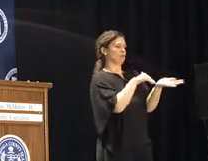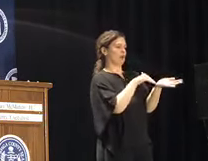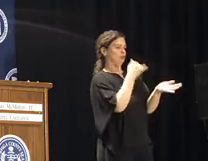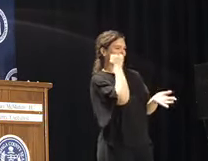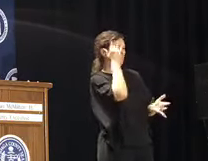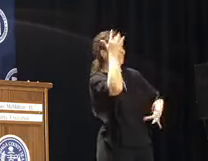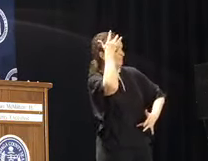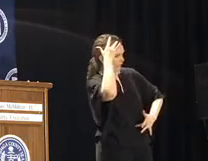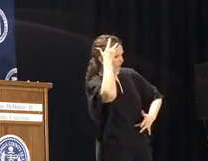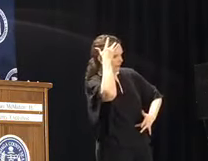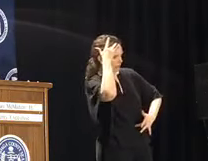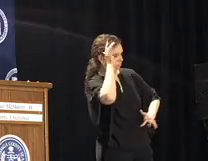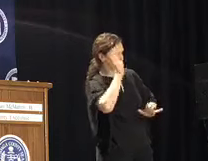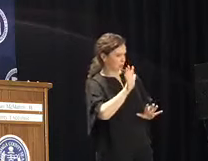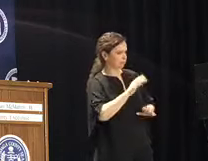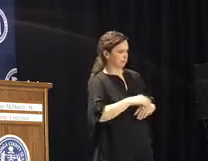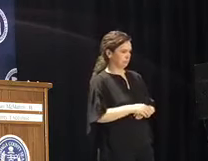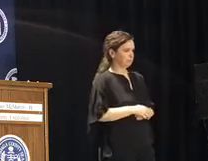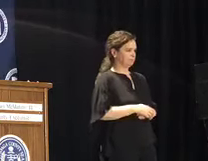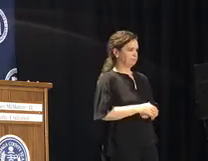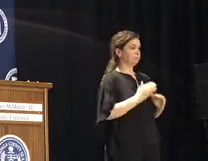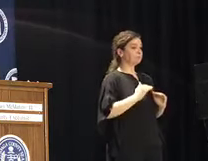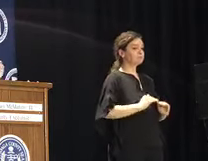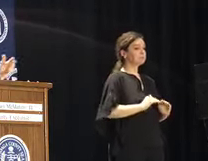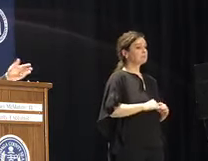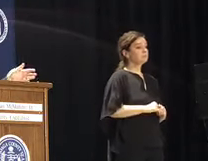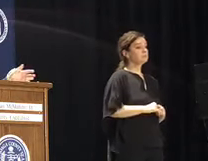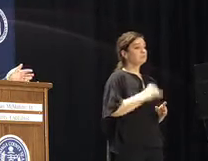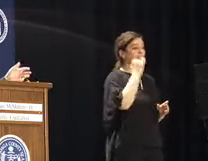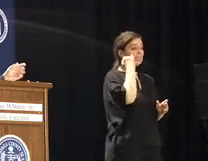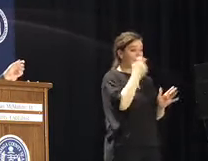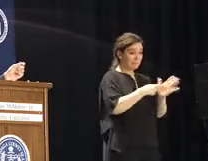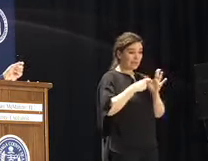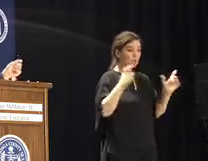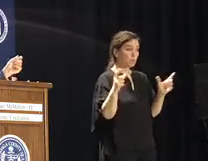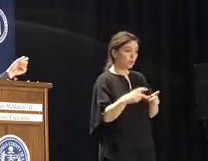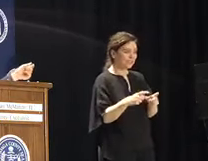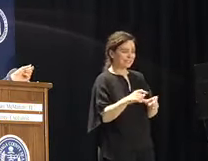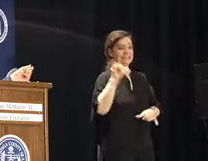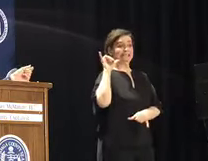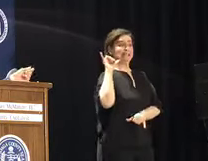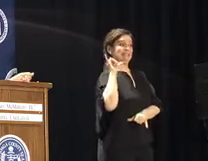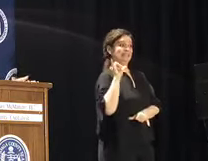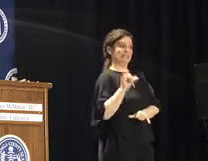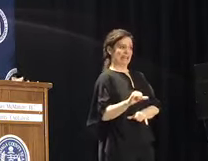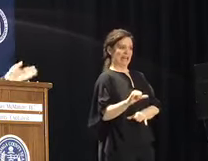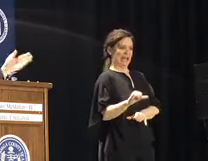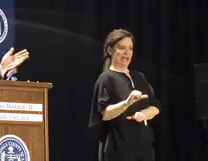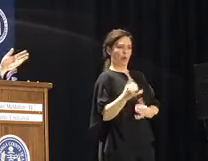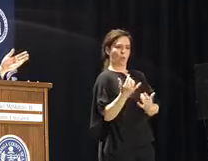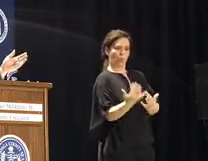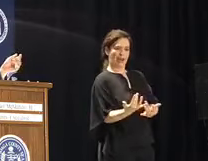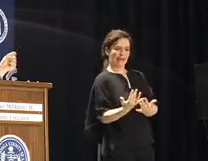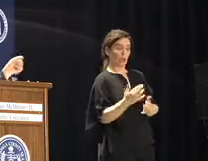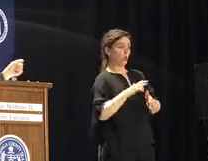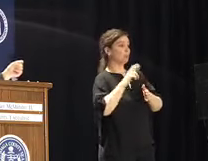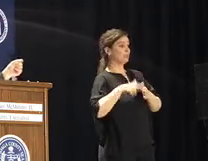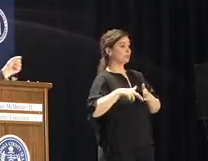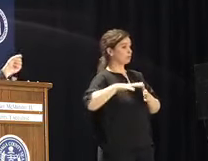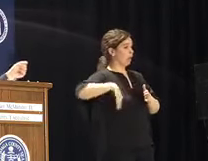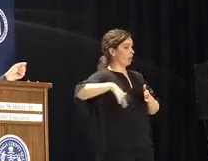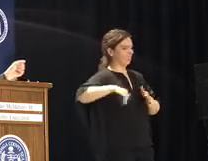in quarantine until you get your results. Again, back to some of the people who are backlogged, we think your problem with getting